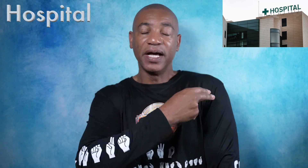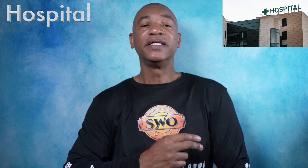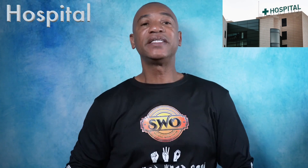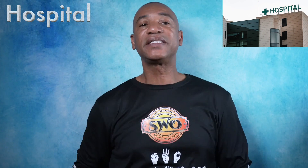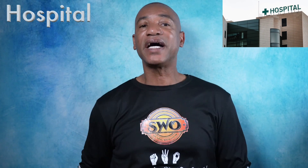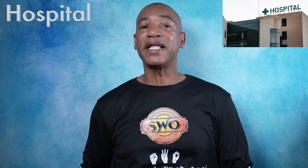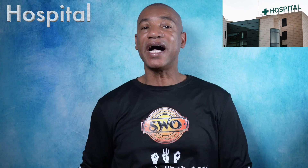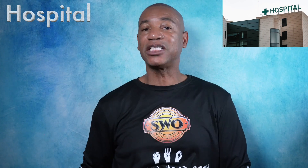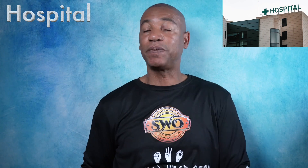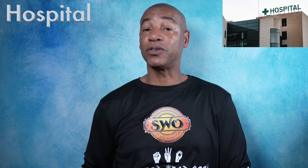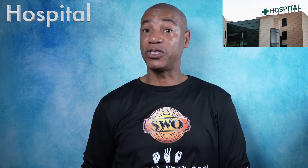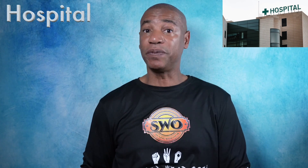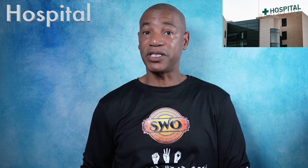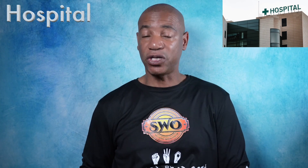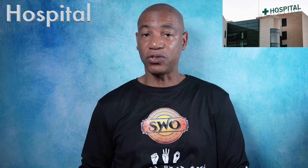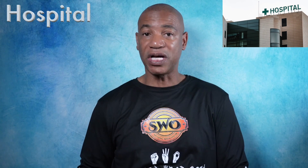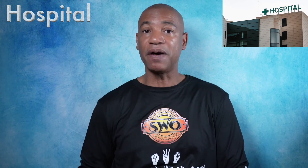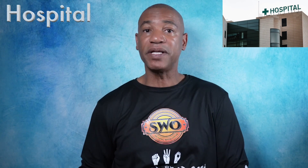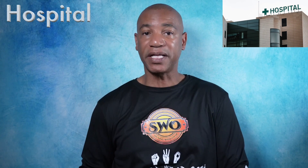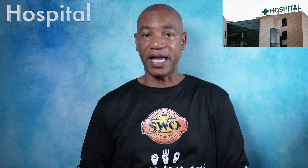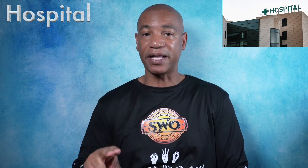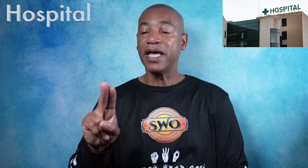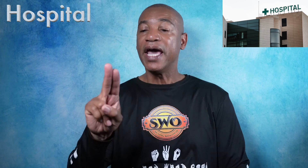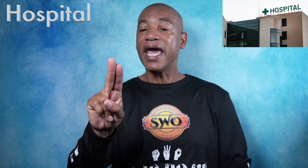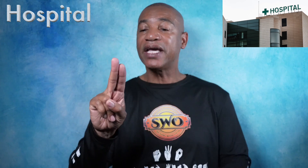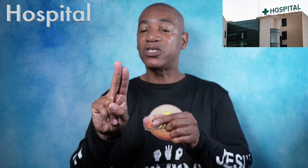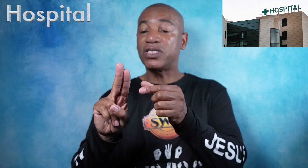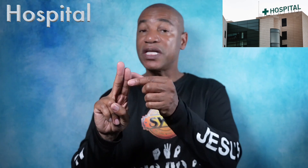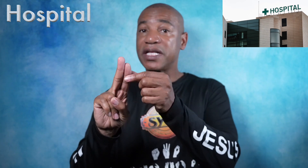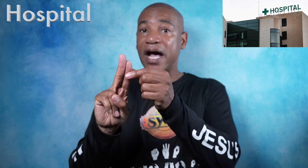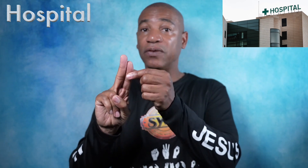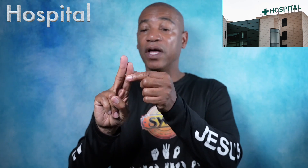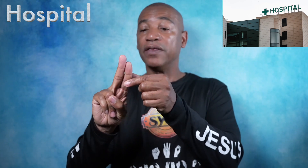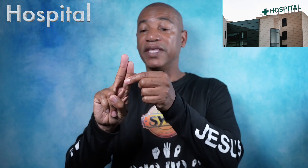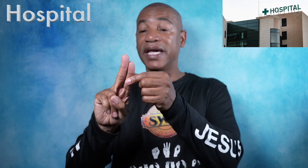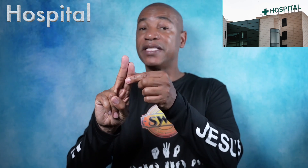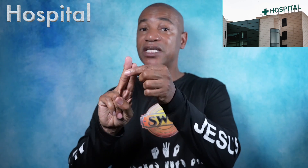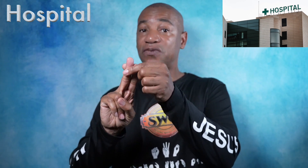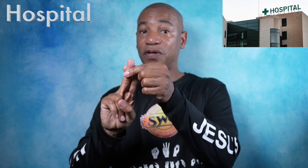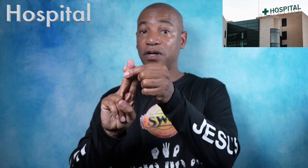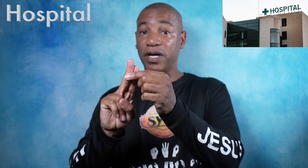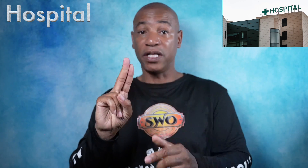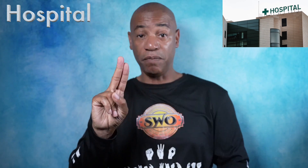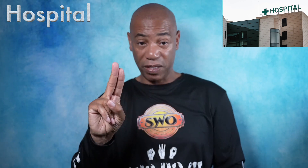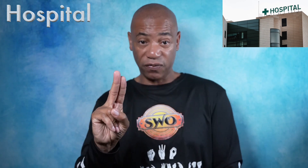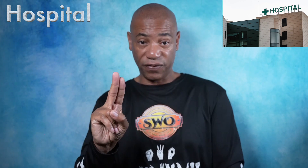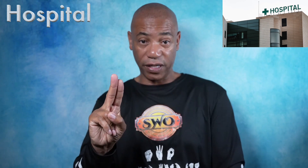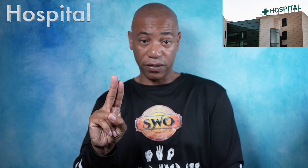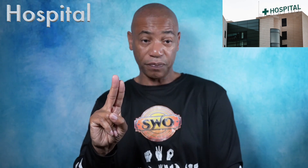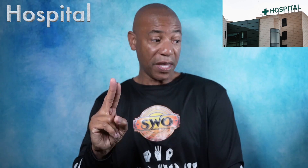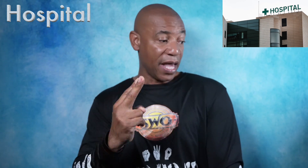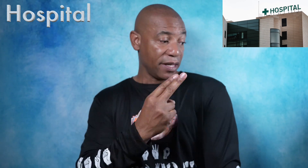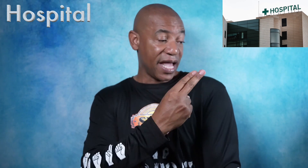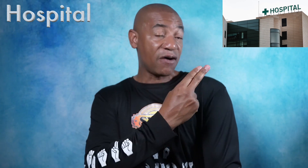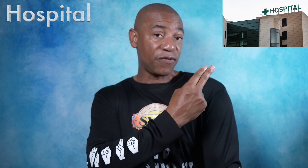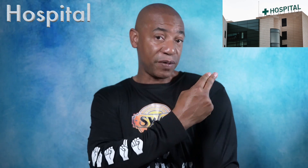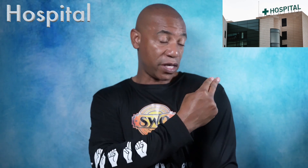To sign hospital, simply take your dominant hand, extend out the index finger and the middle finger. Now from